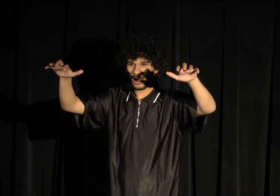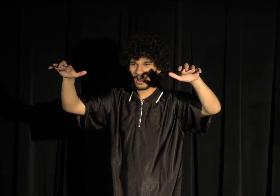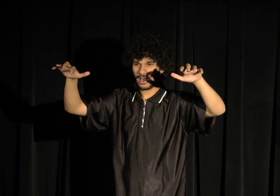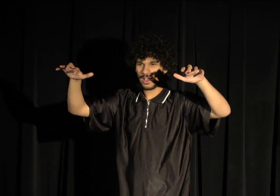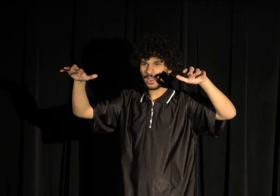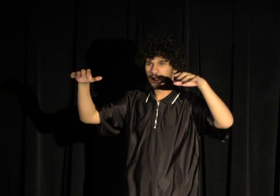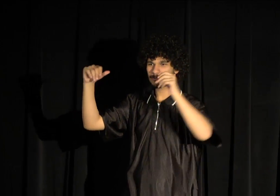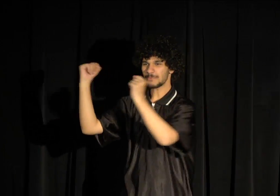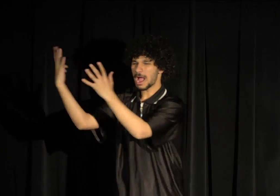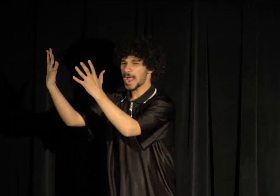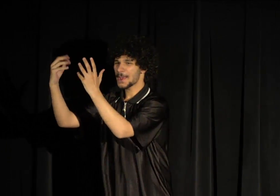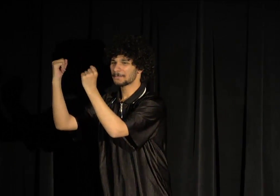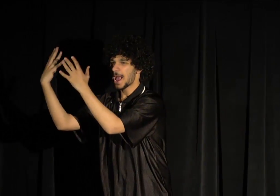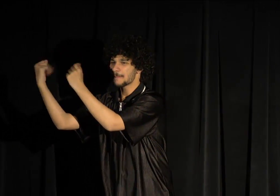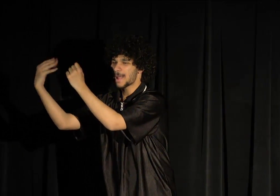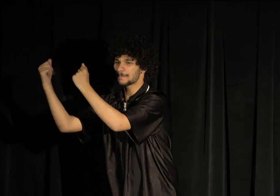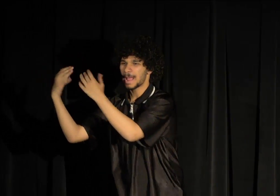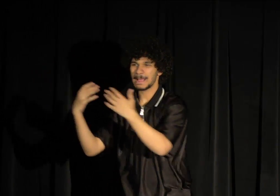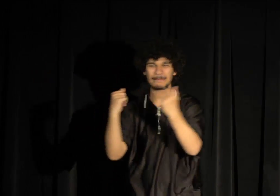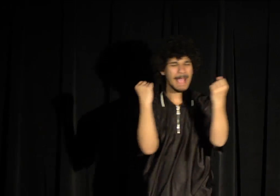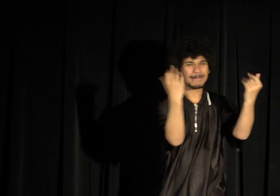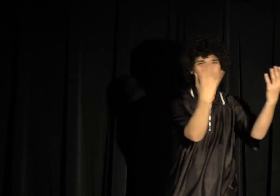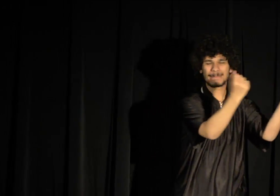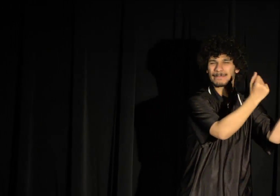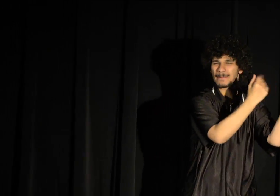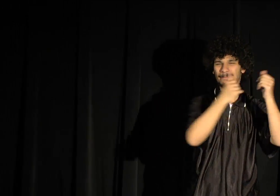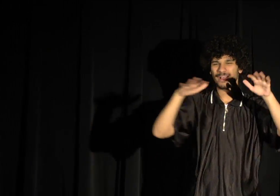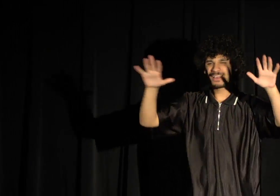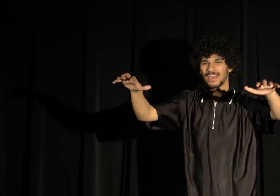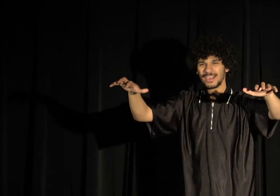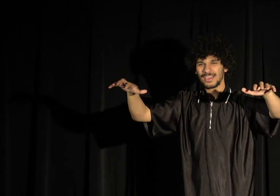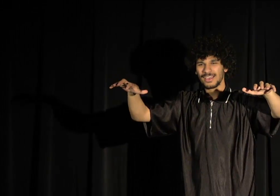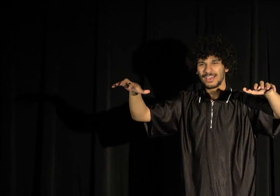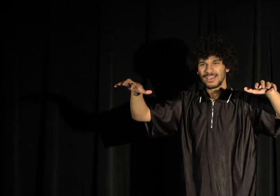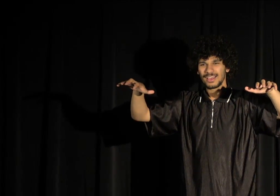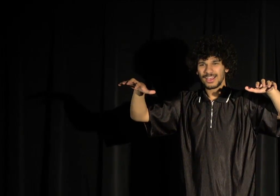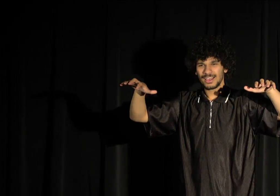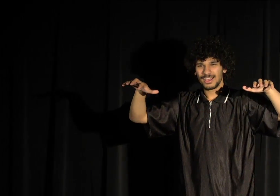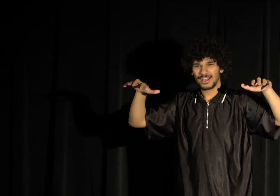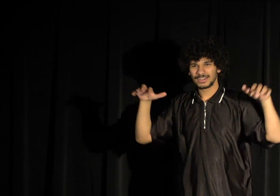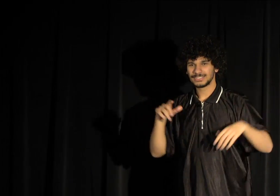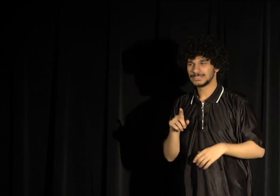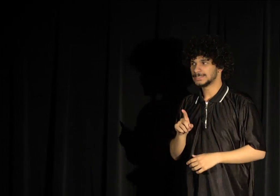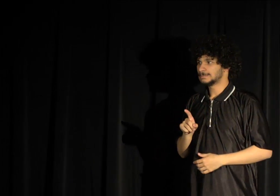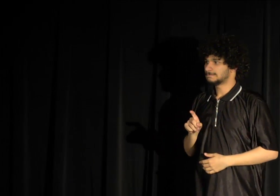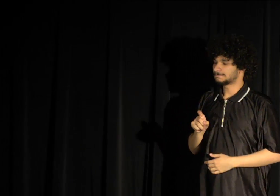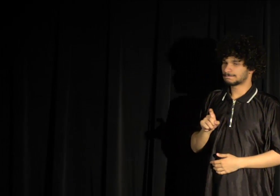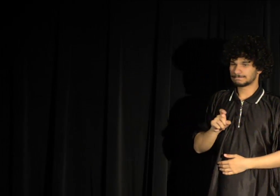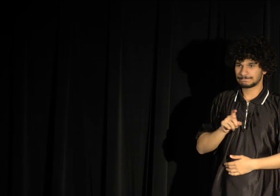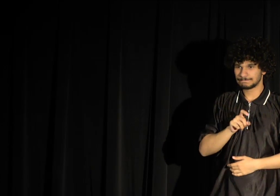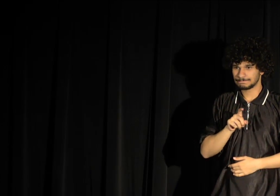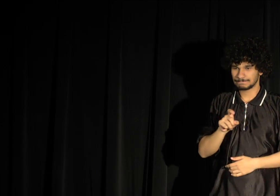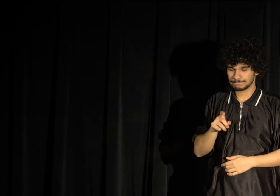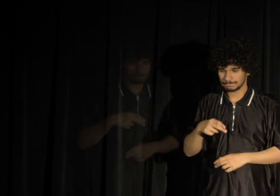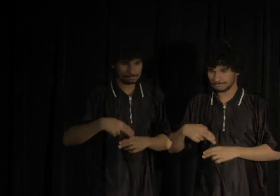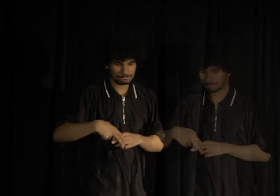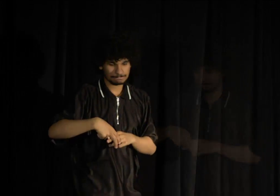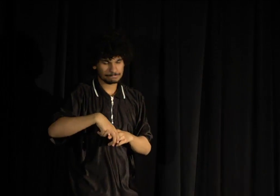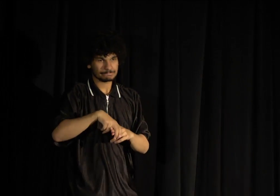sees all of the pews, everybody sitting around signing, having amazing conversations with each other. He